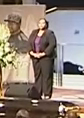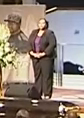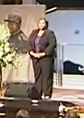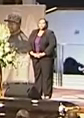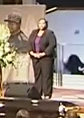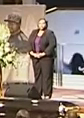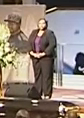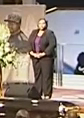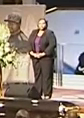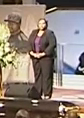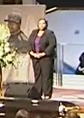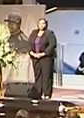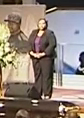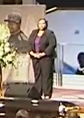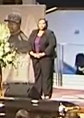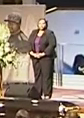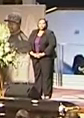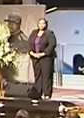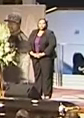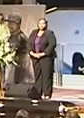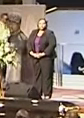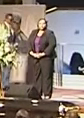hey, hey.